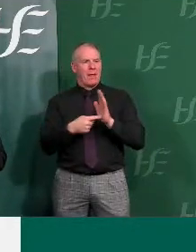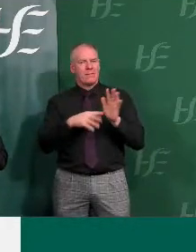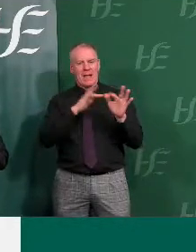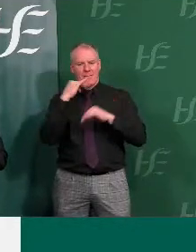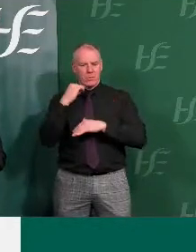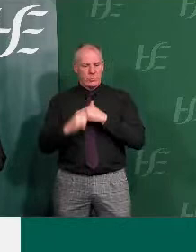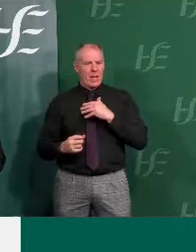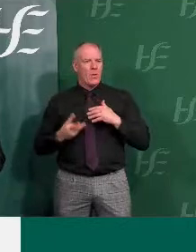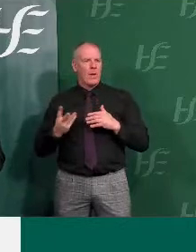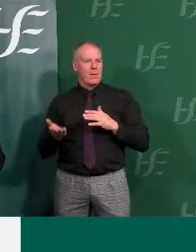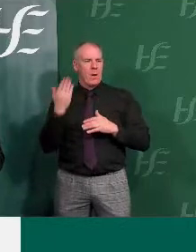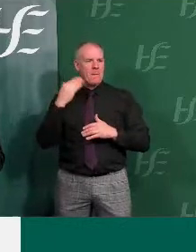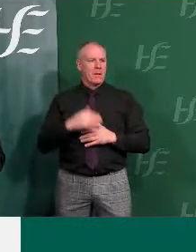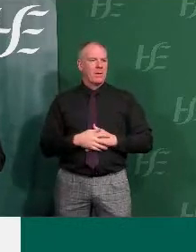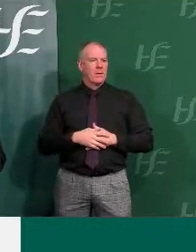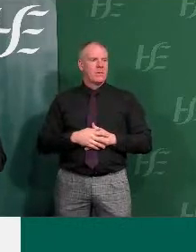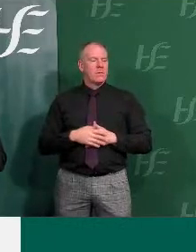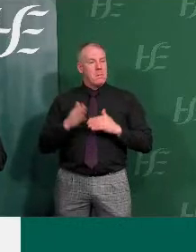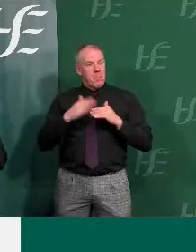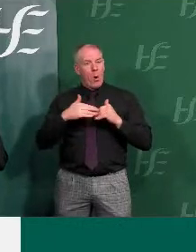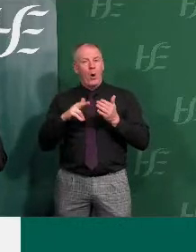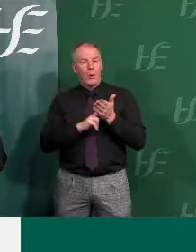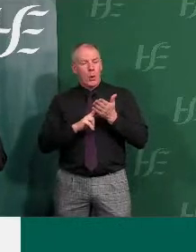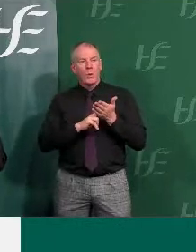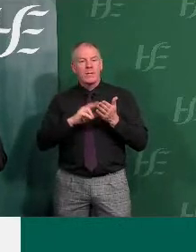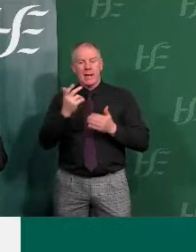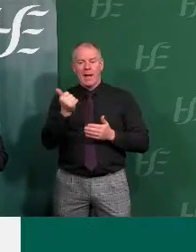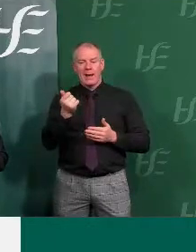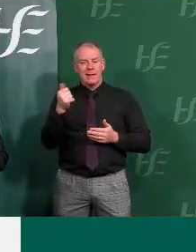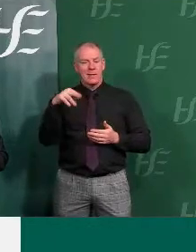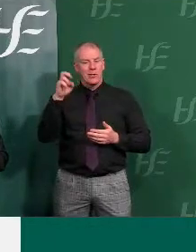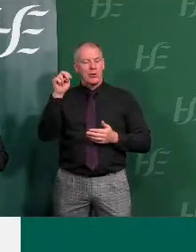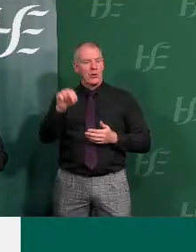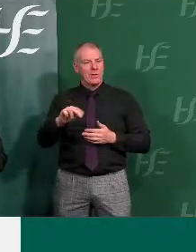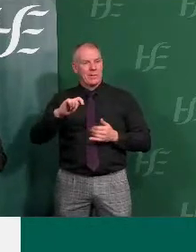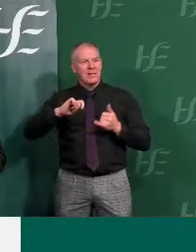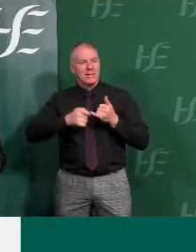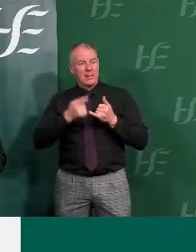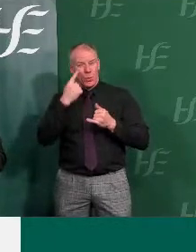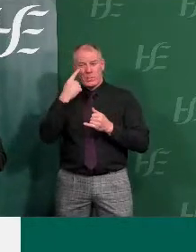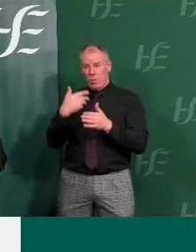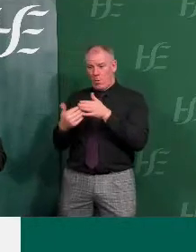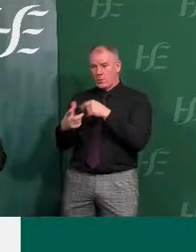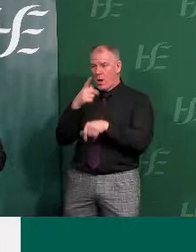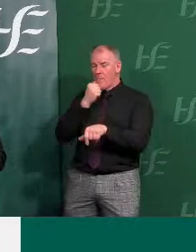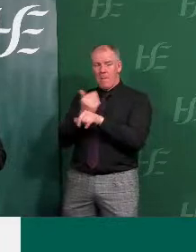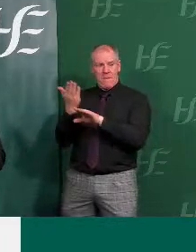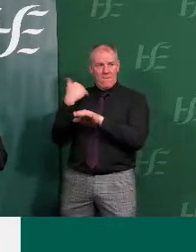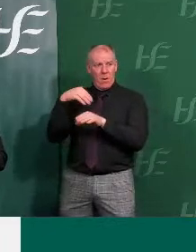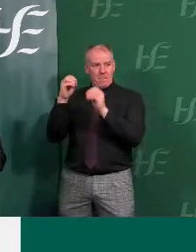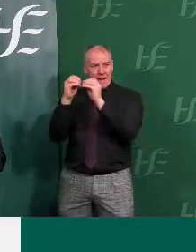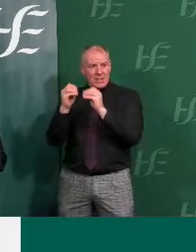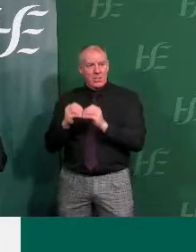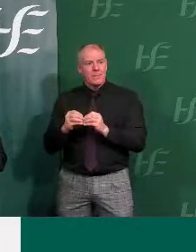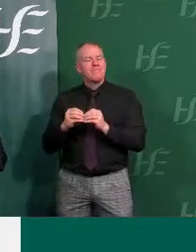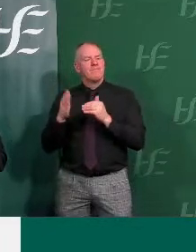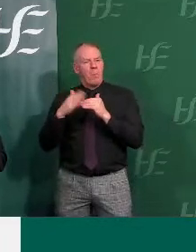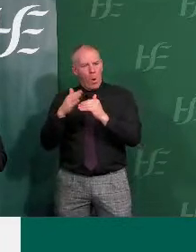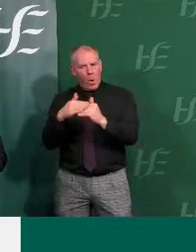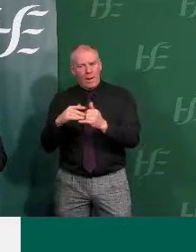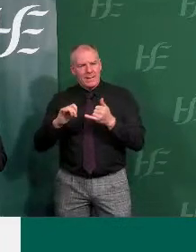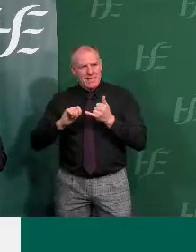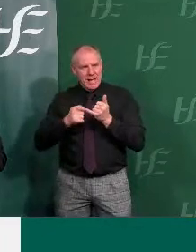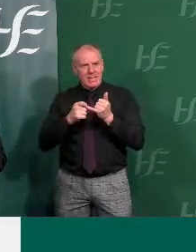today. Increased use of antigens, and you'll see the various areas that we just outlined here and where they are, and scaling up